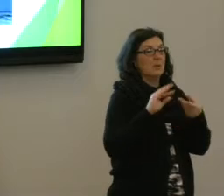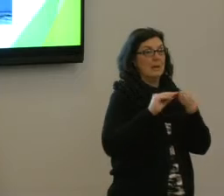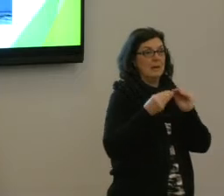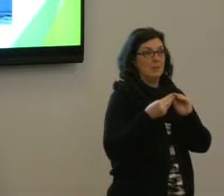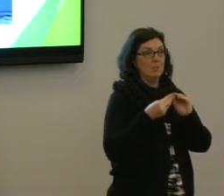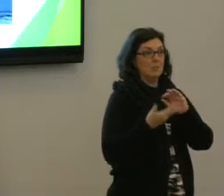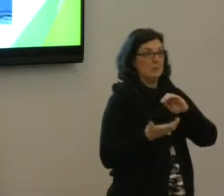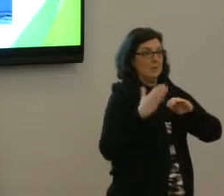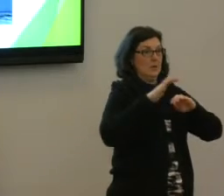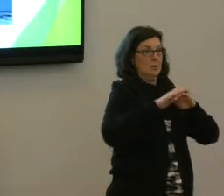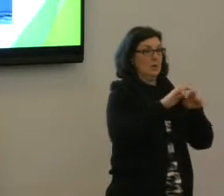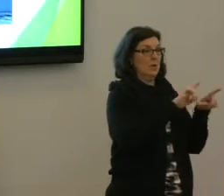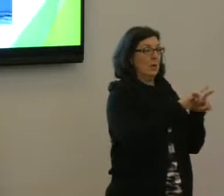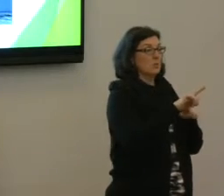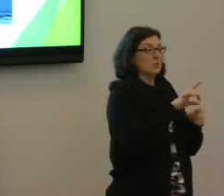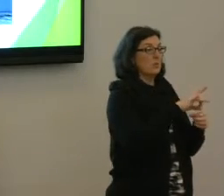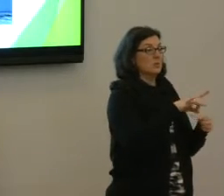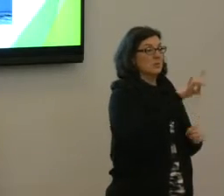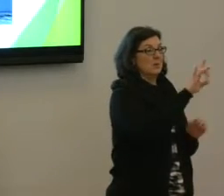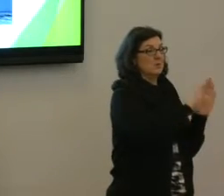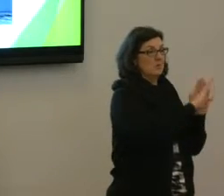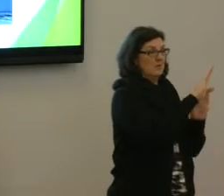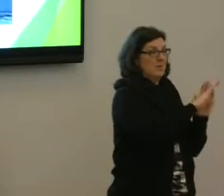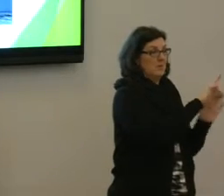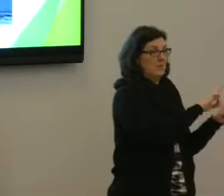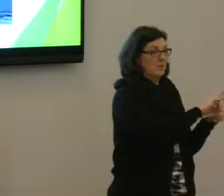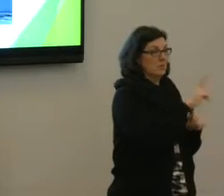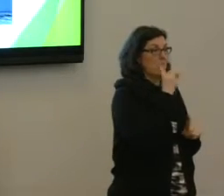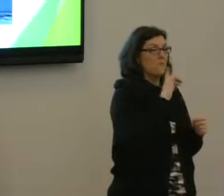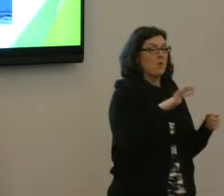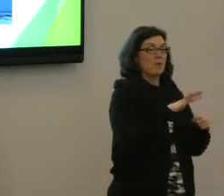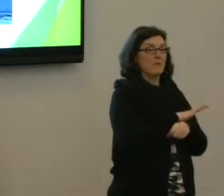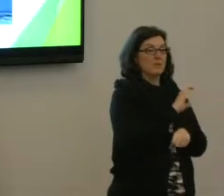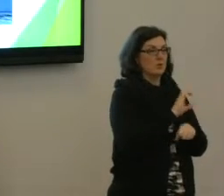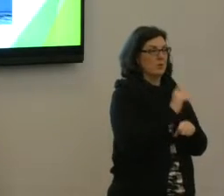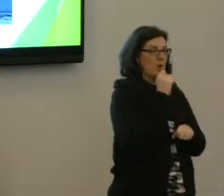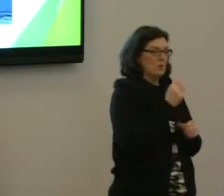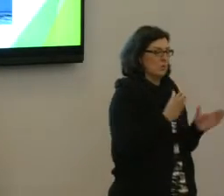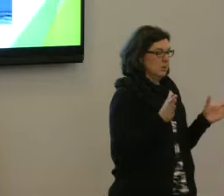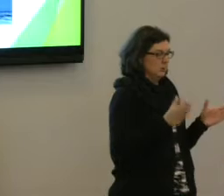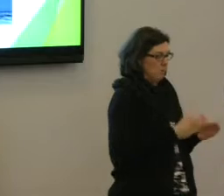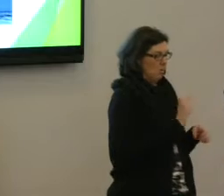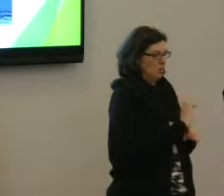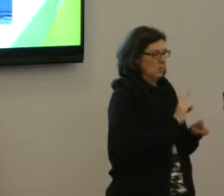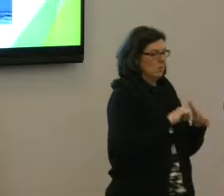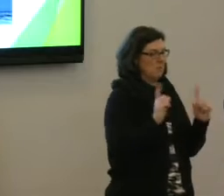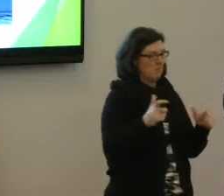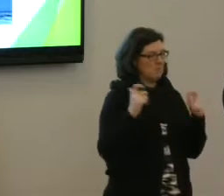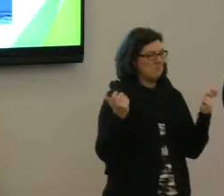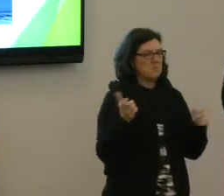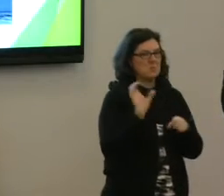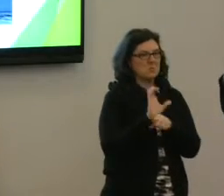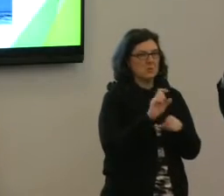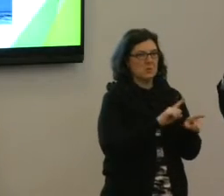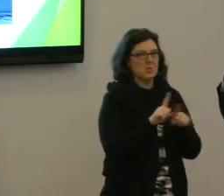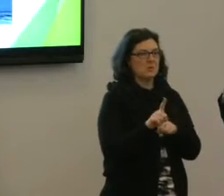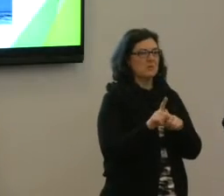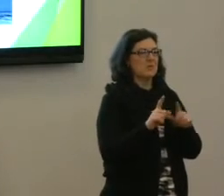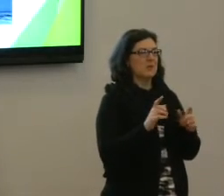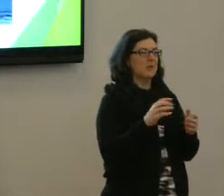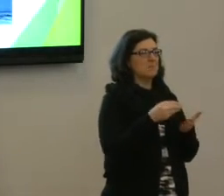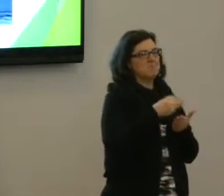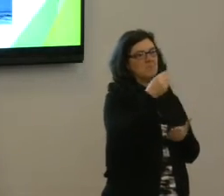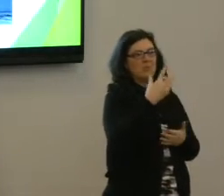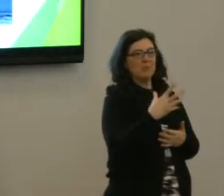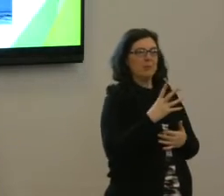a growth in the spirit of the whole church. Not just small churches, but some very big churches, some very affluent